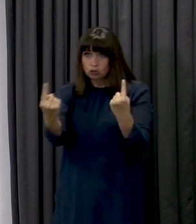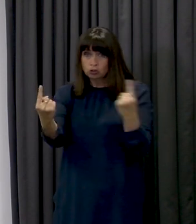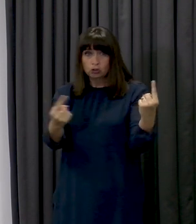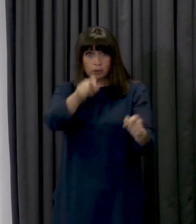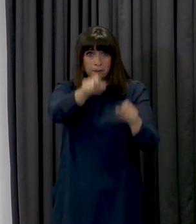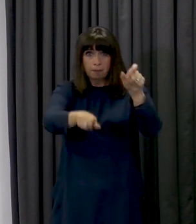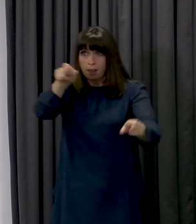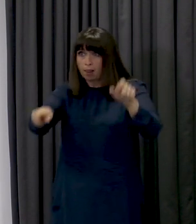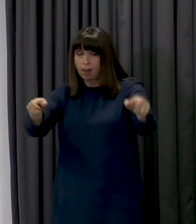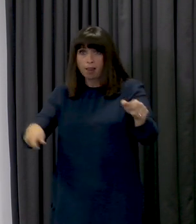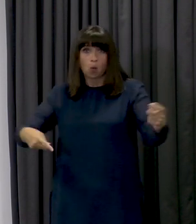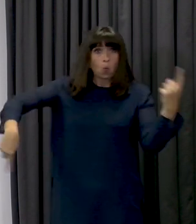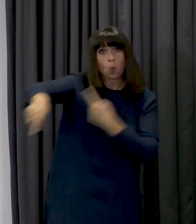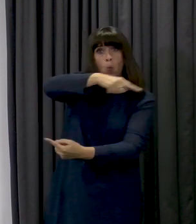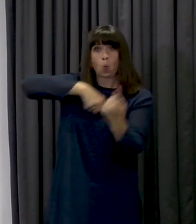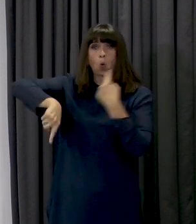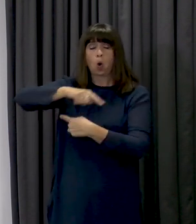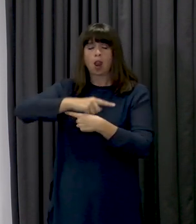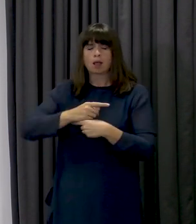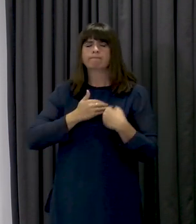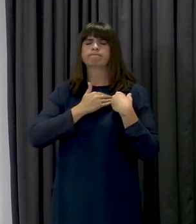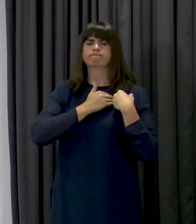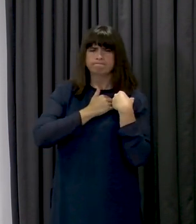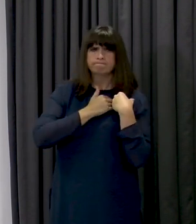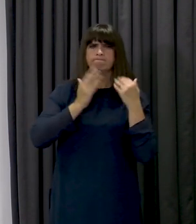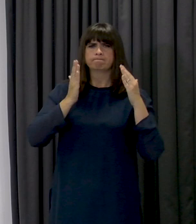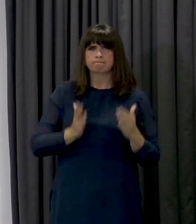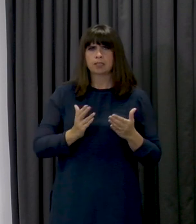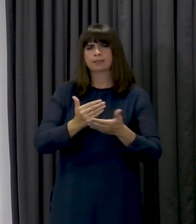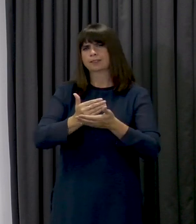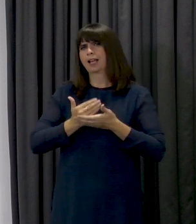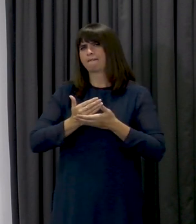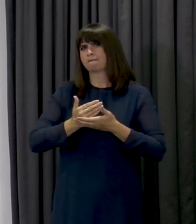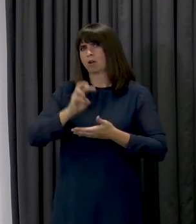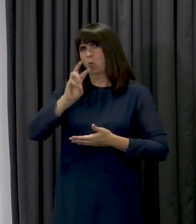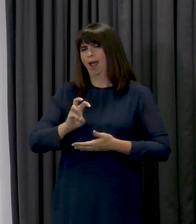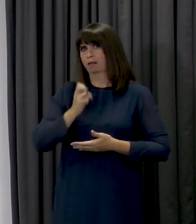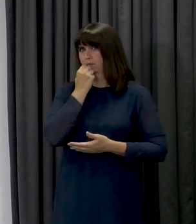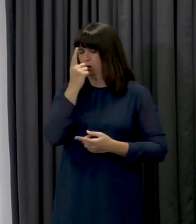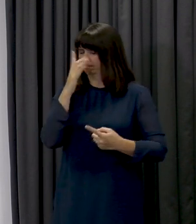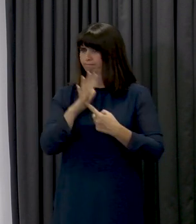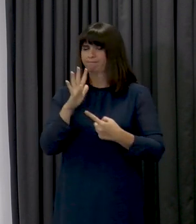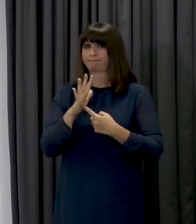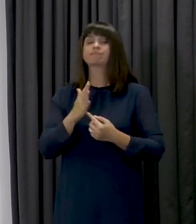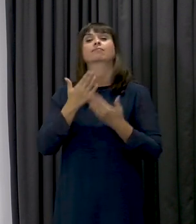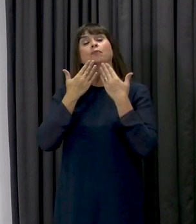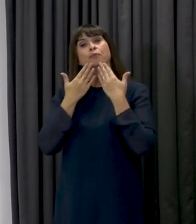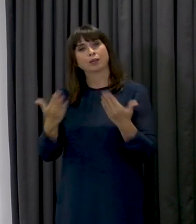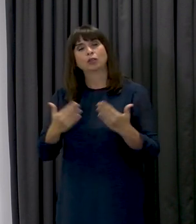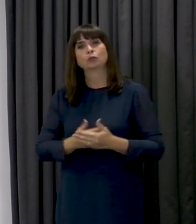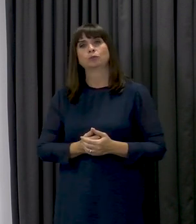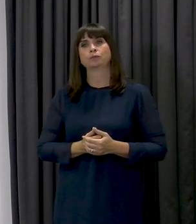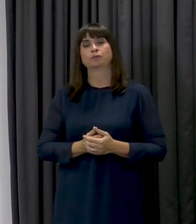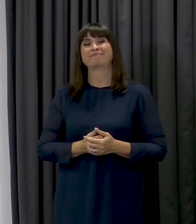us, have a responsibility to keep Wales safe. Diolch yn fawr.